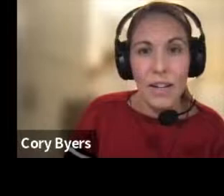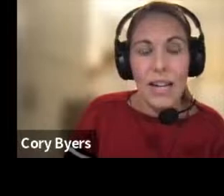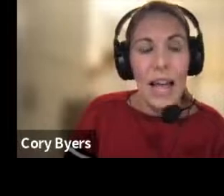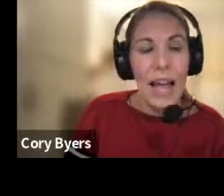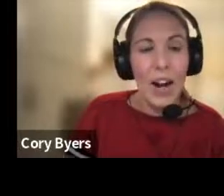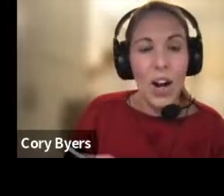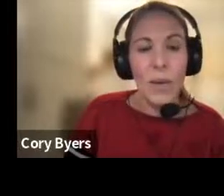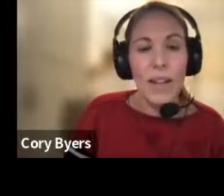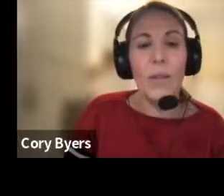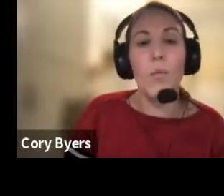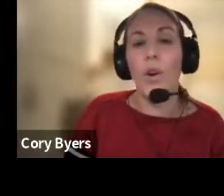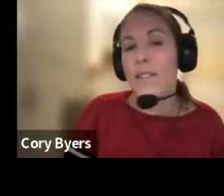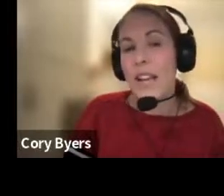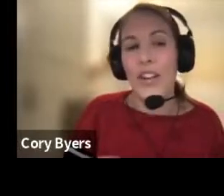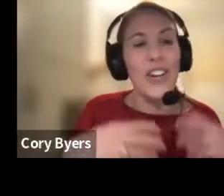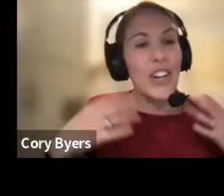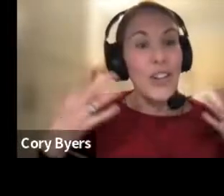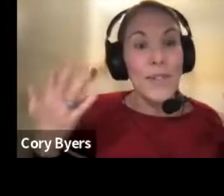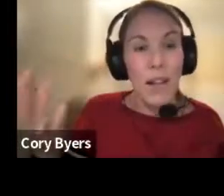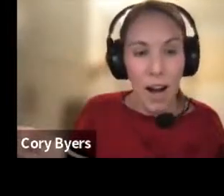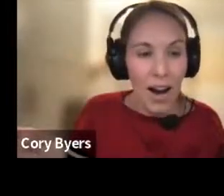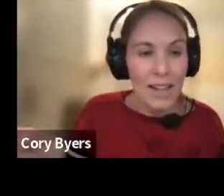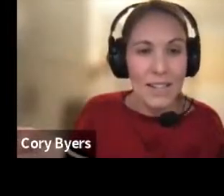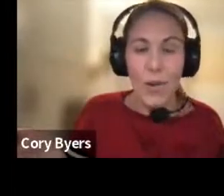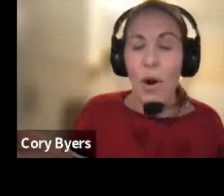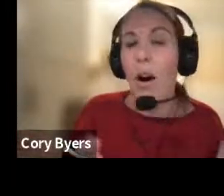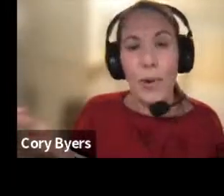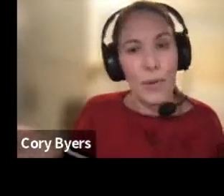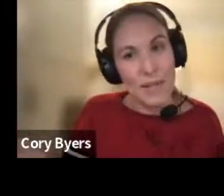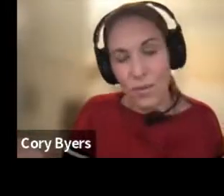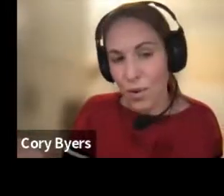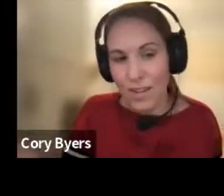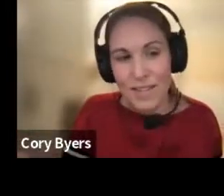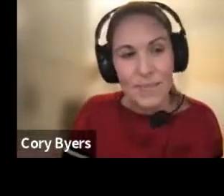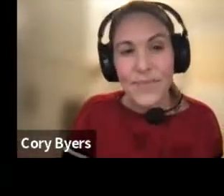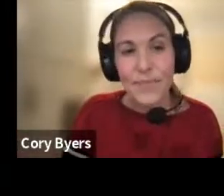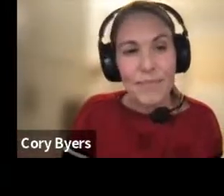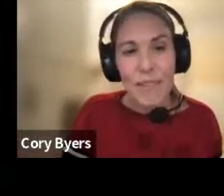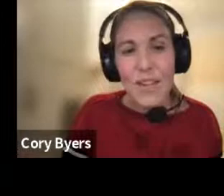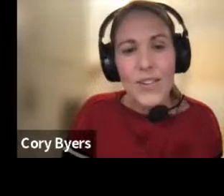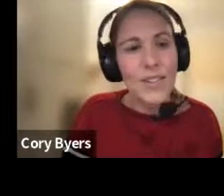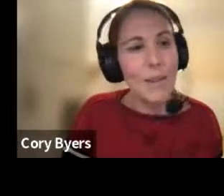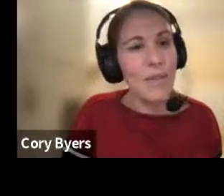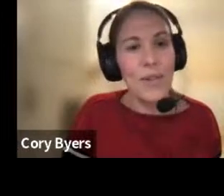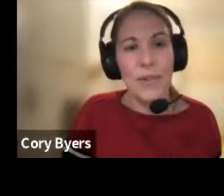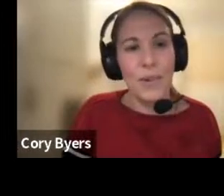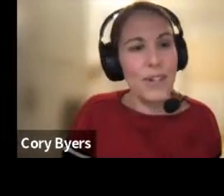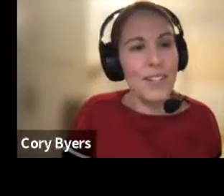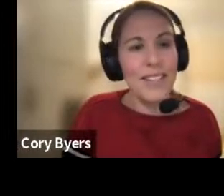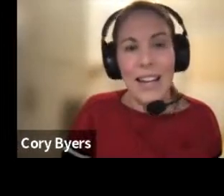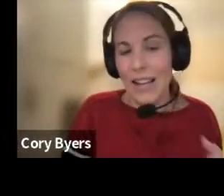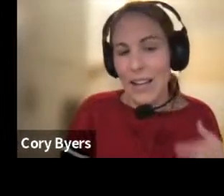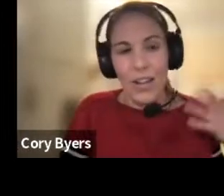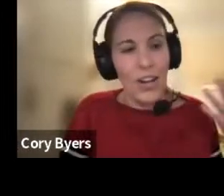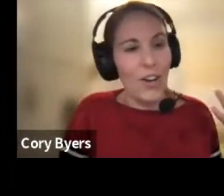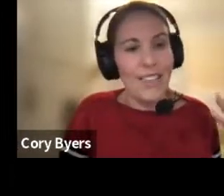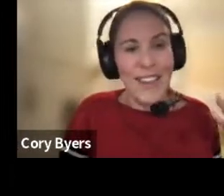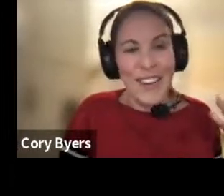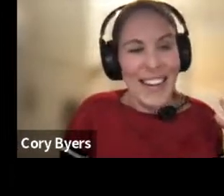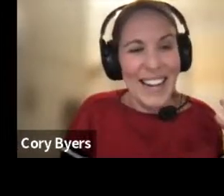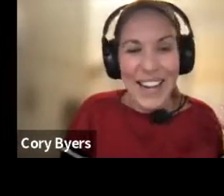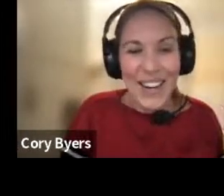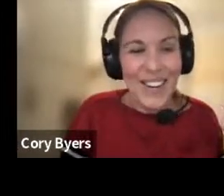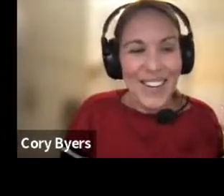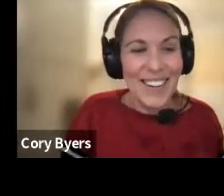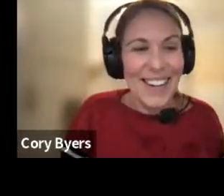child and are really words that you're going to use a lot. So all-purpose words. So some of those words, you know, that they're